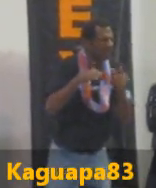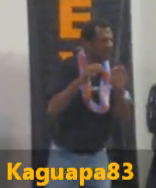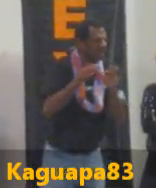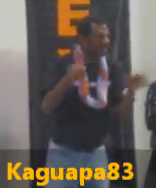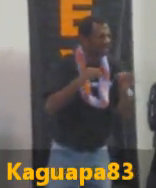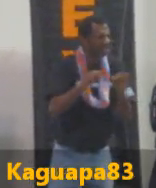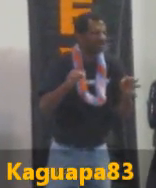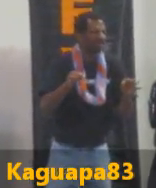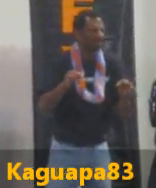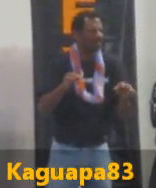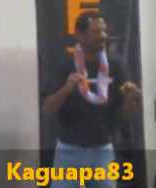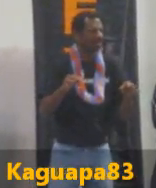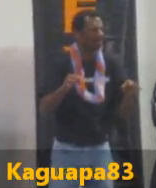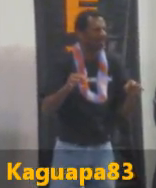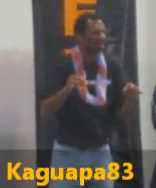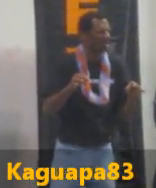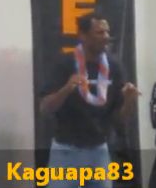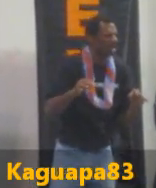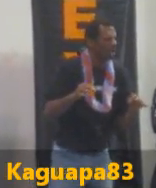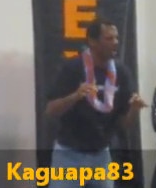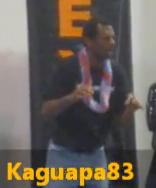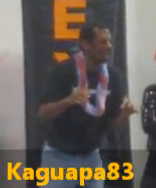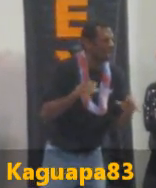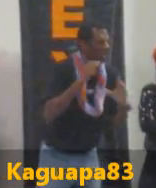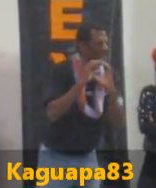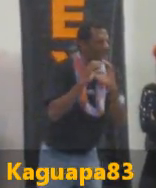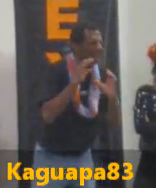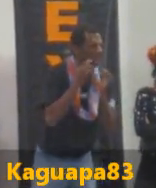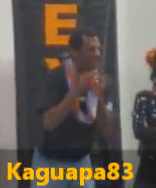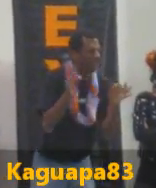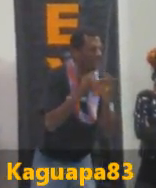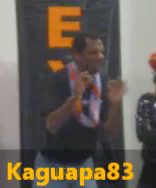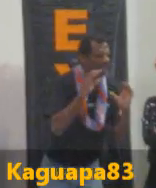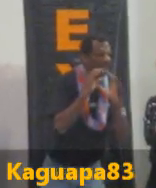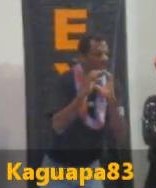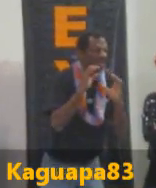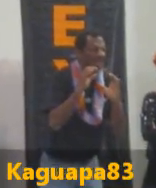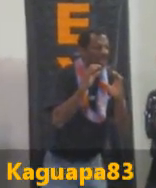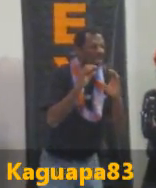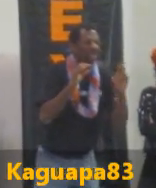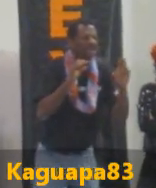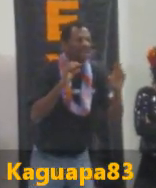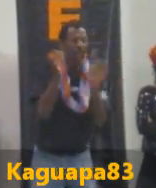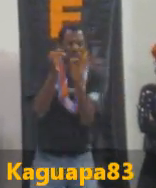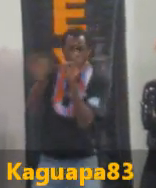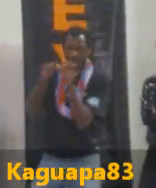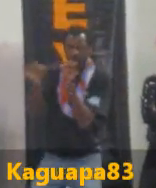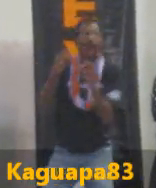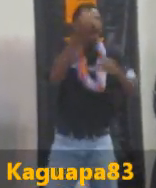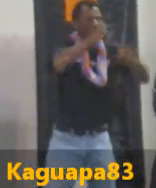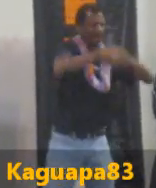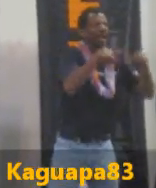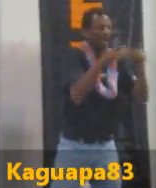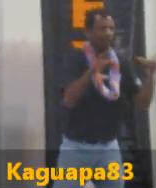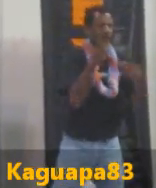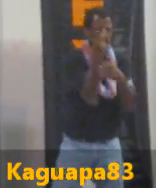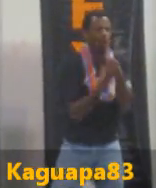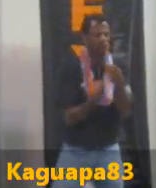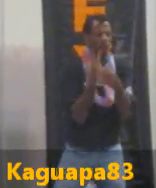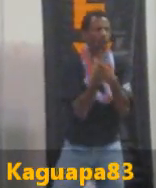Interpreters? The question is something about communication. It's going to be fully captioned,